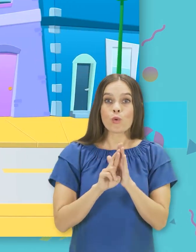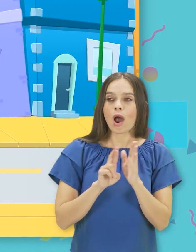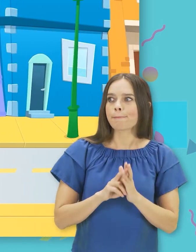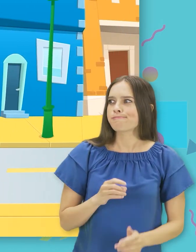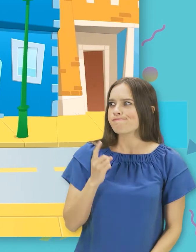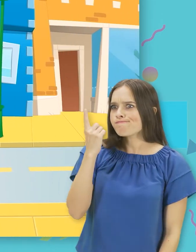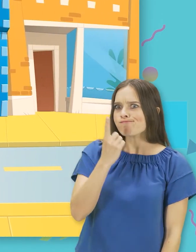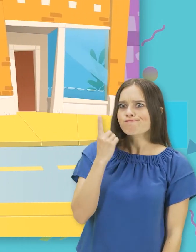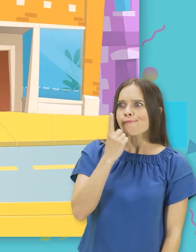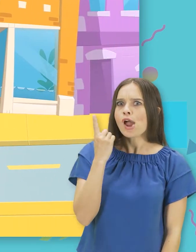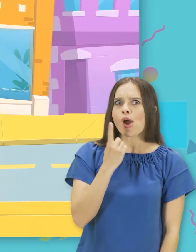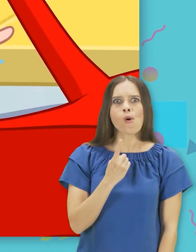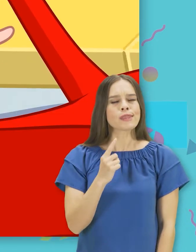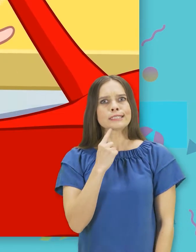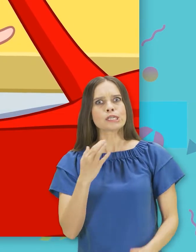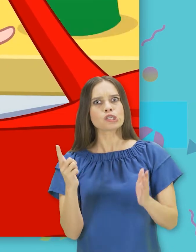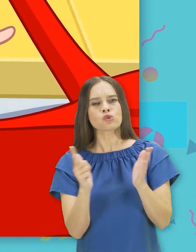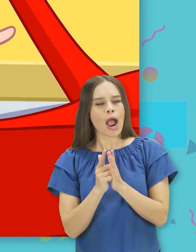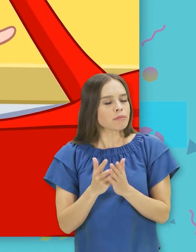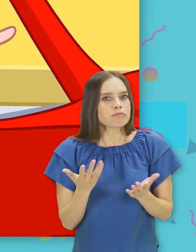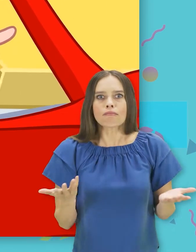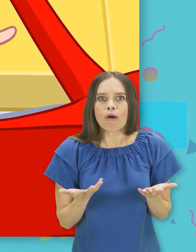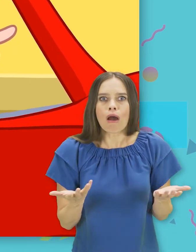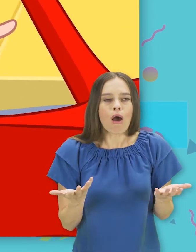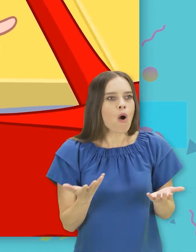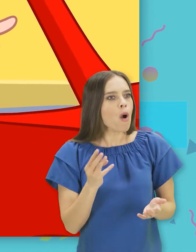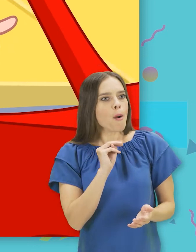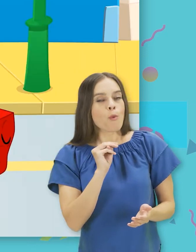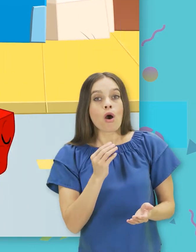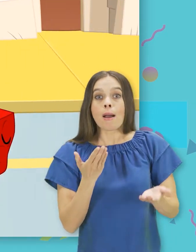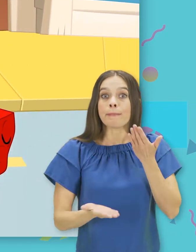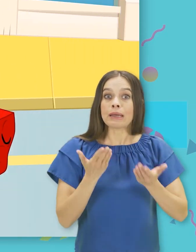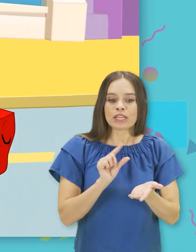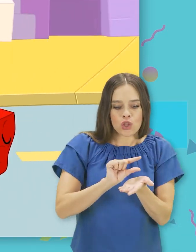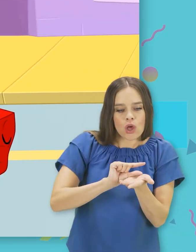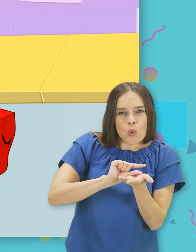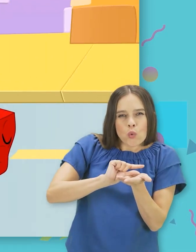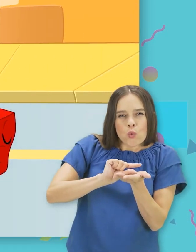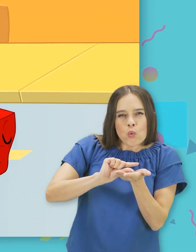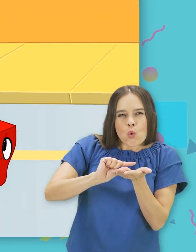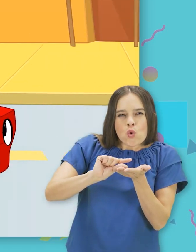I wonder what the major crime is, Morphle Maybe it's the glue bandits